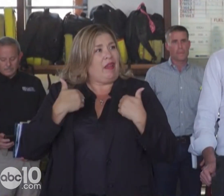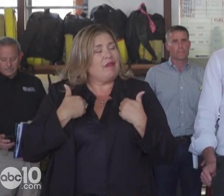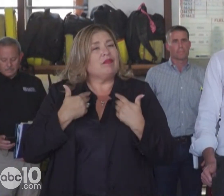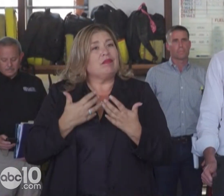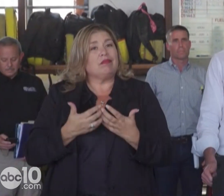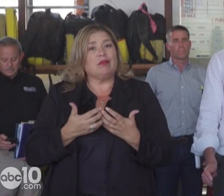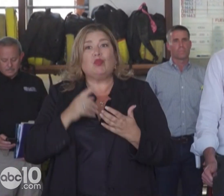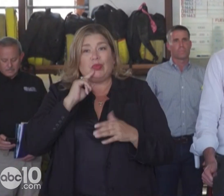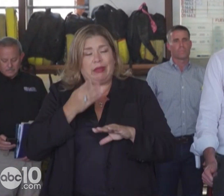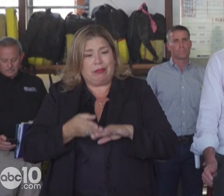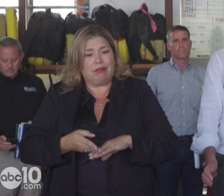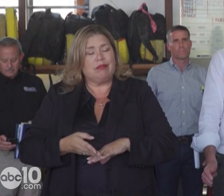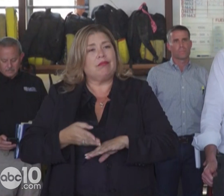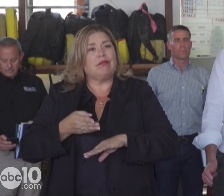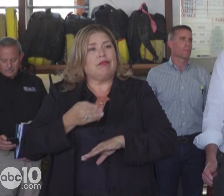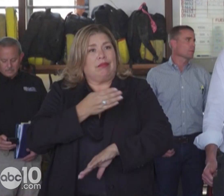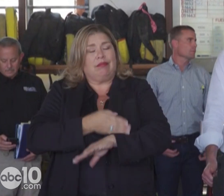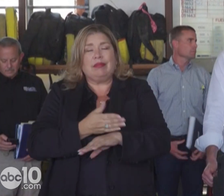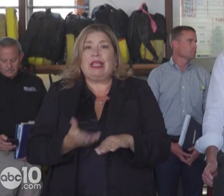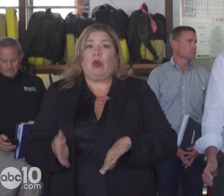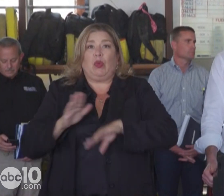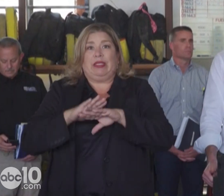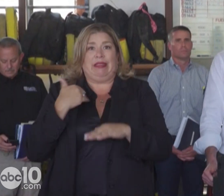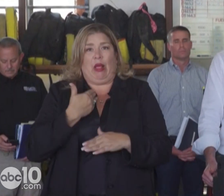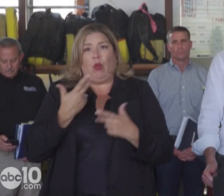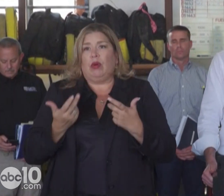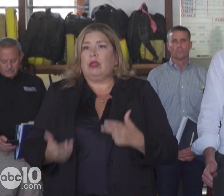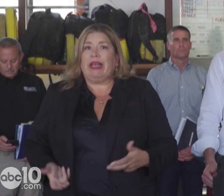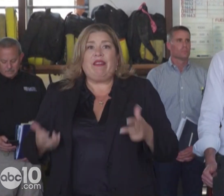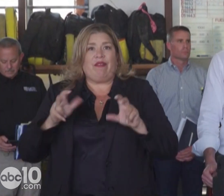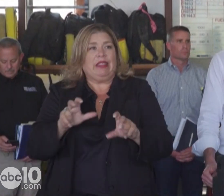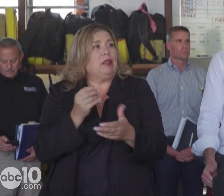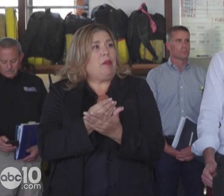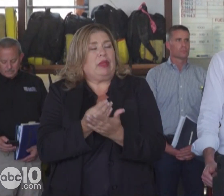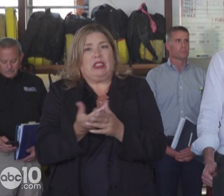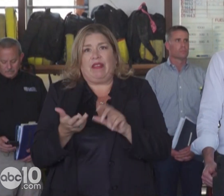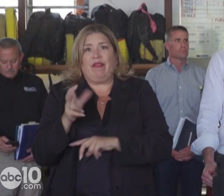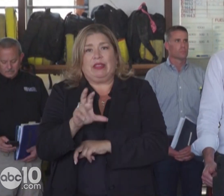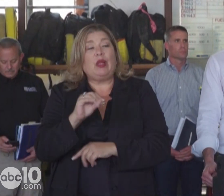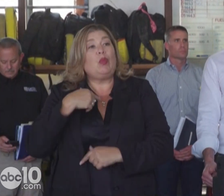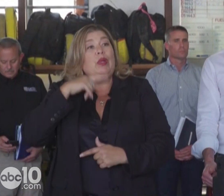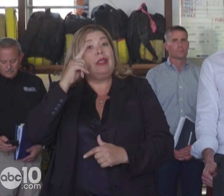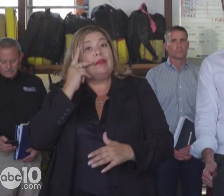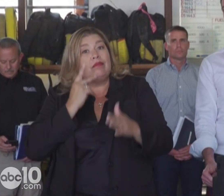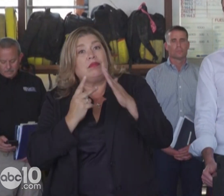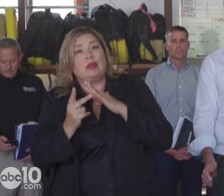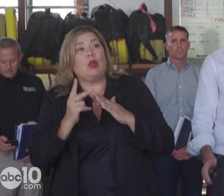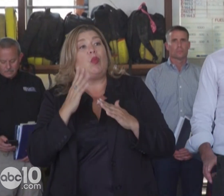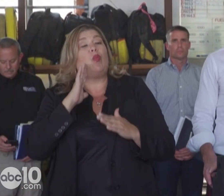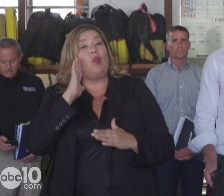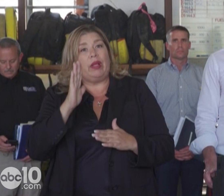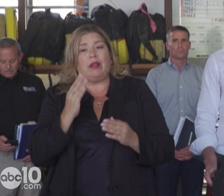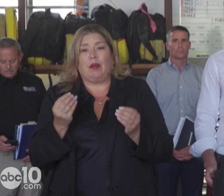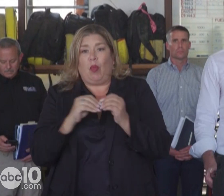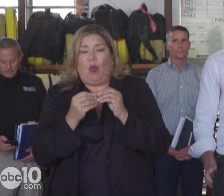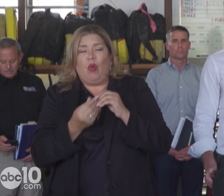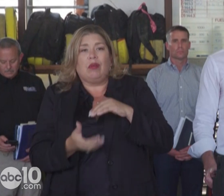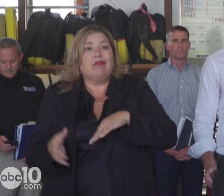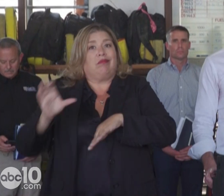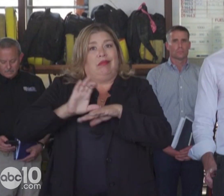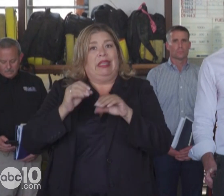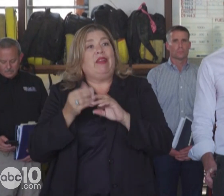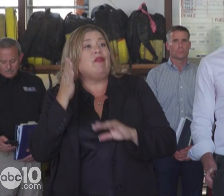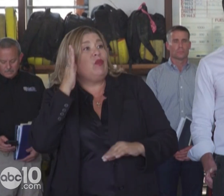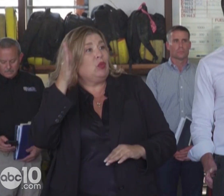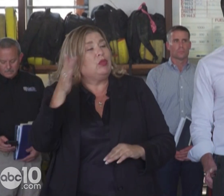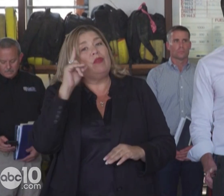substantially increased our investment in last year's budget, and we are expecting to significantly enhance that in future years